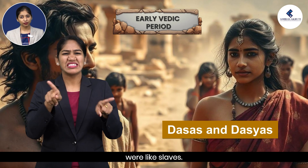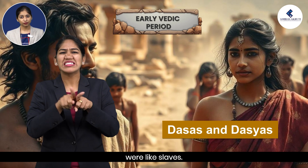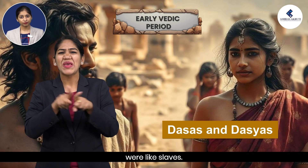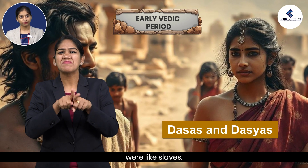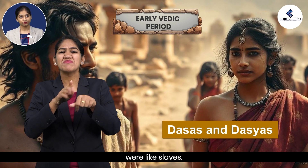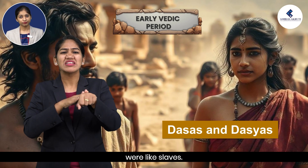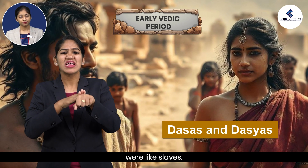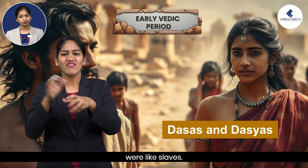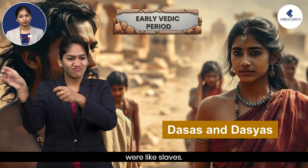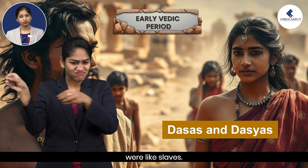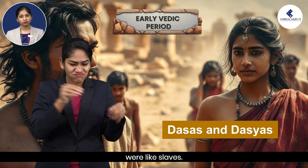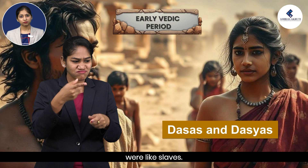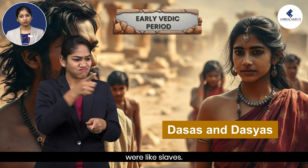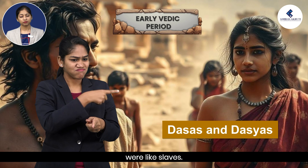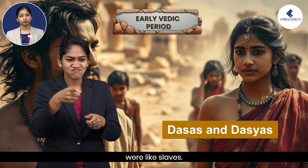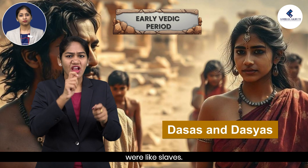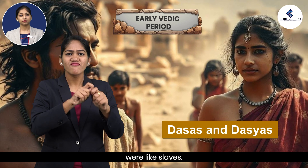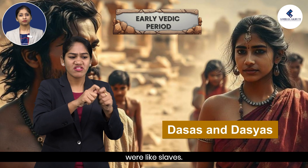slaves.